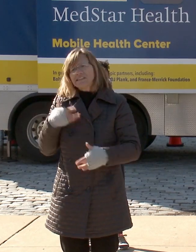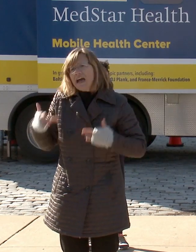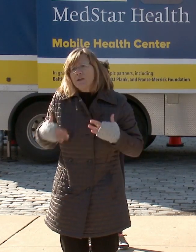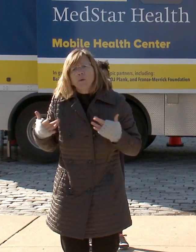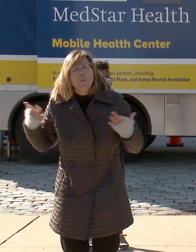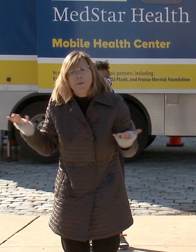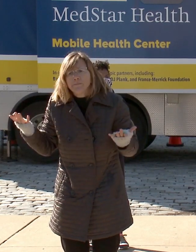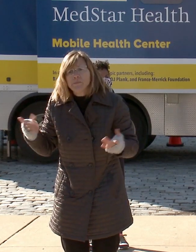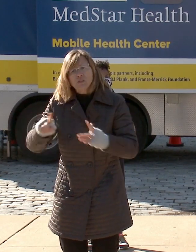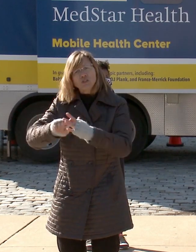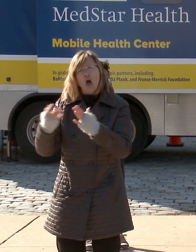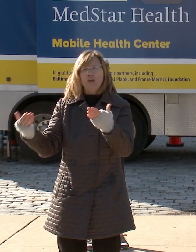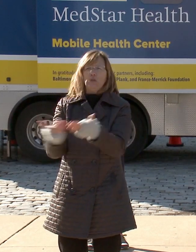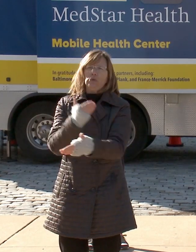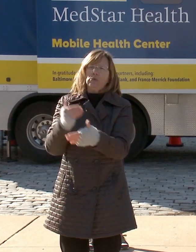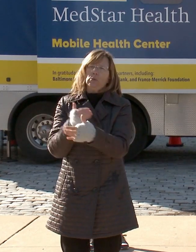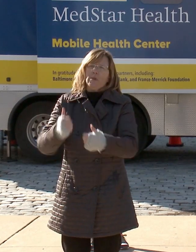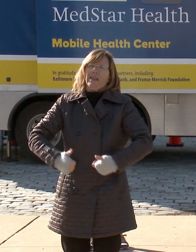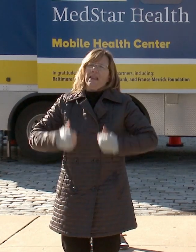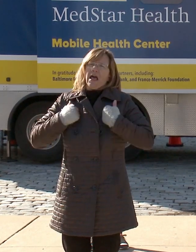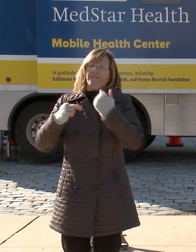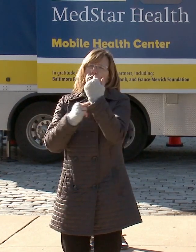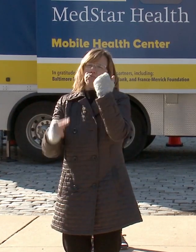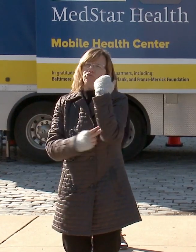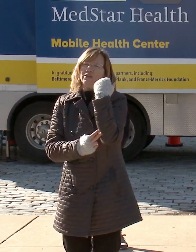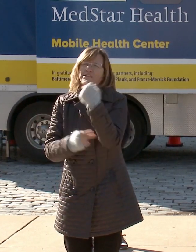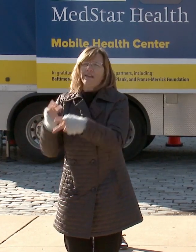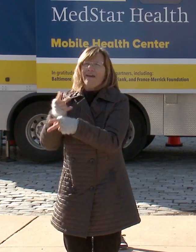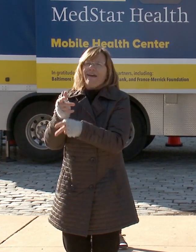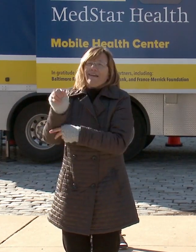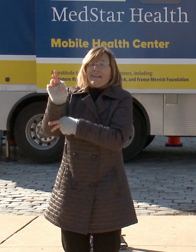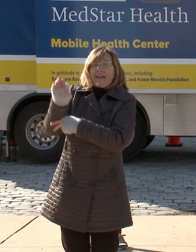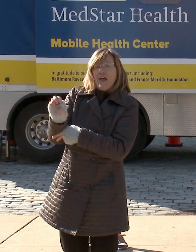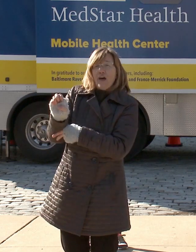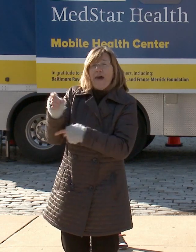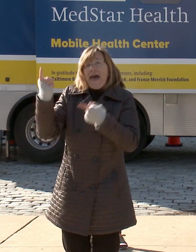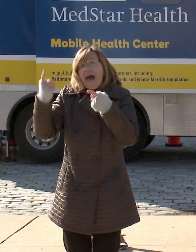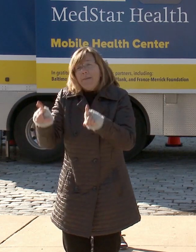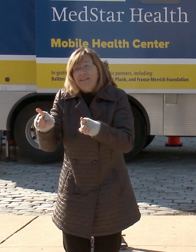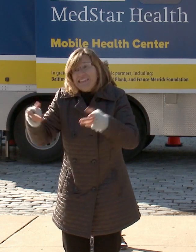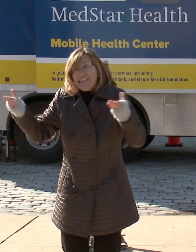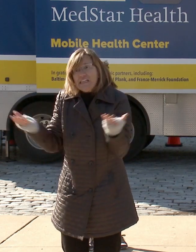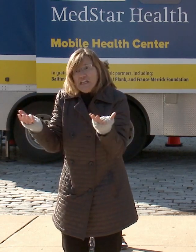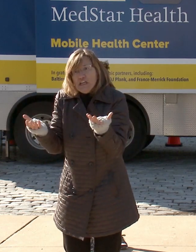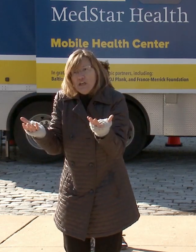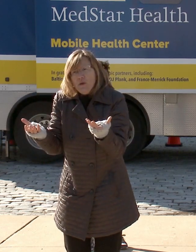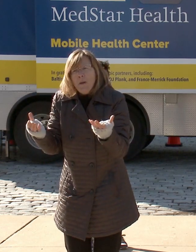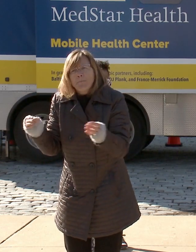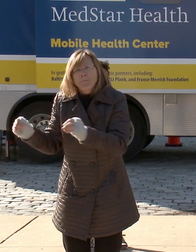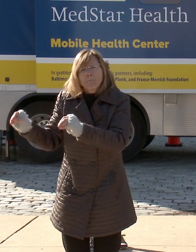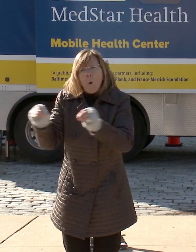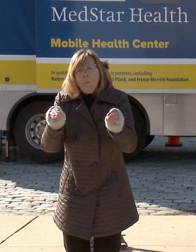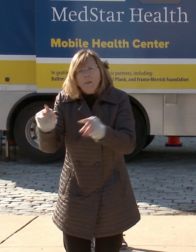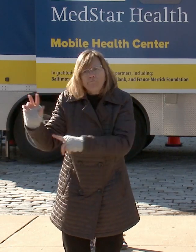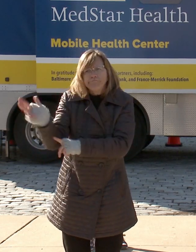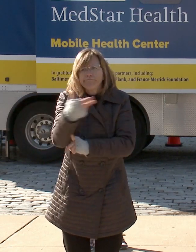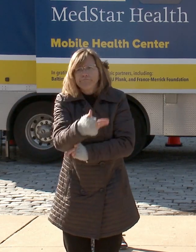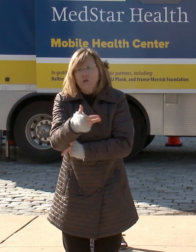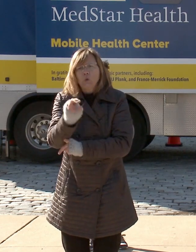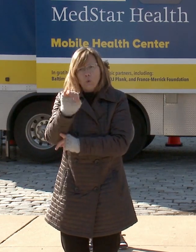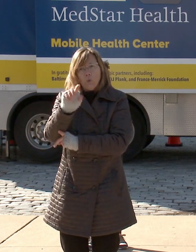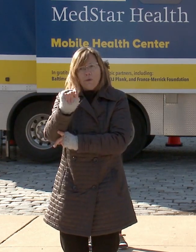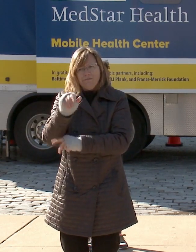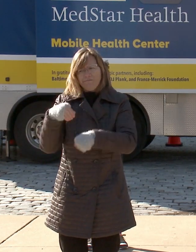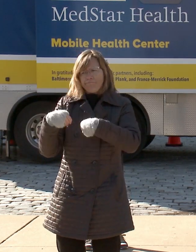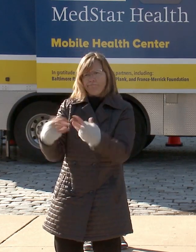new LifeBridge Health Care Happens Here mobile unit at this time. This new mobile resource allows us to bring